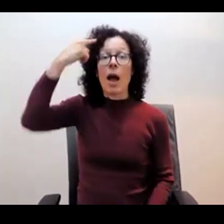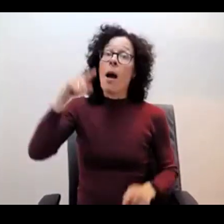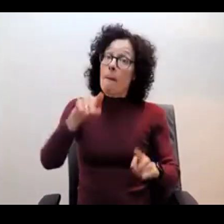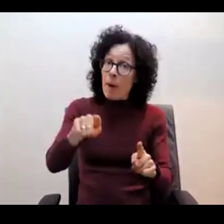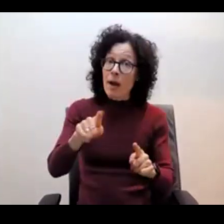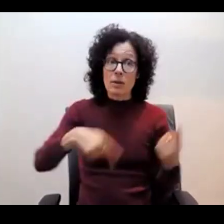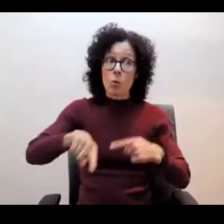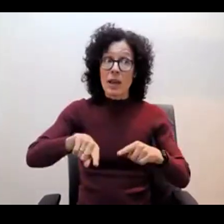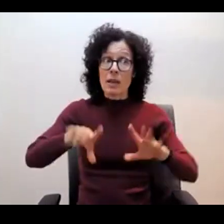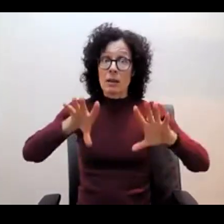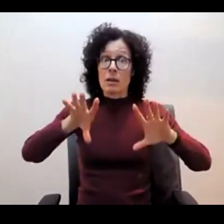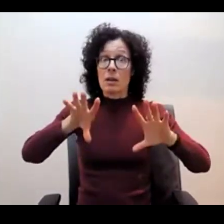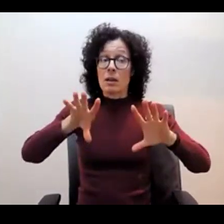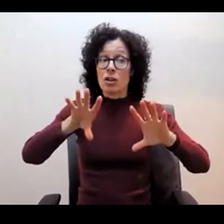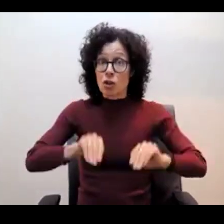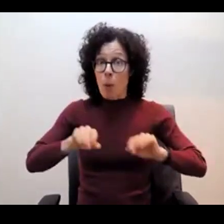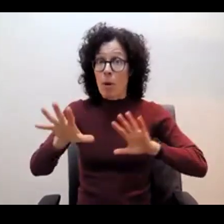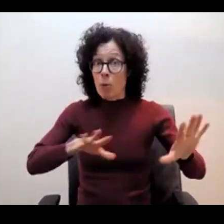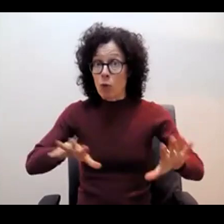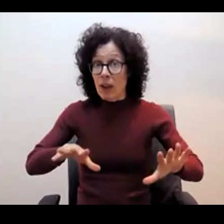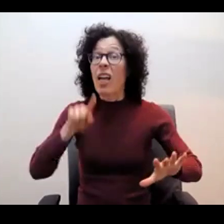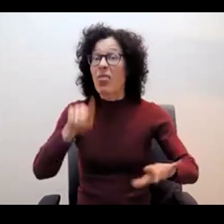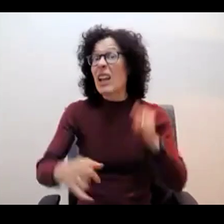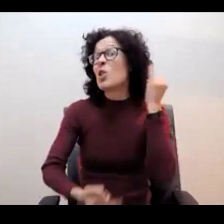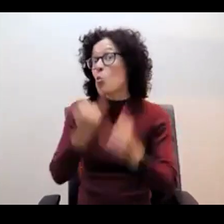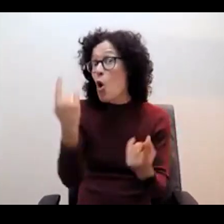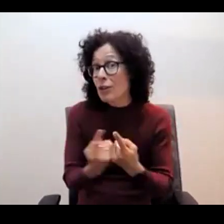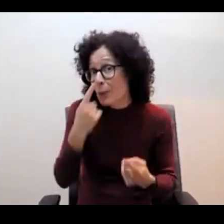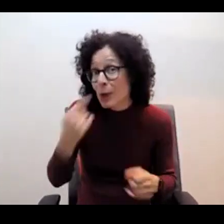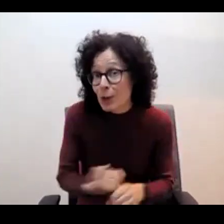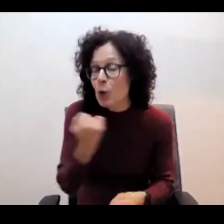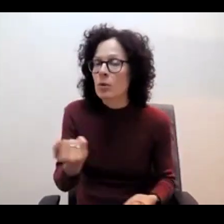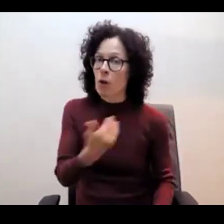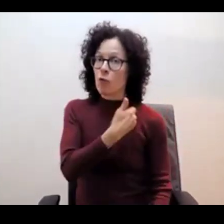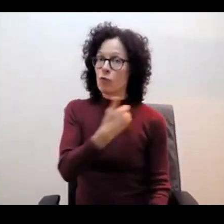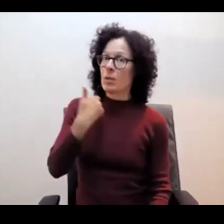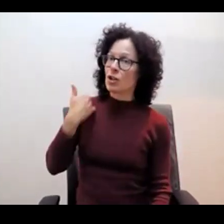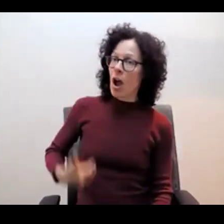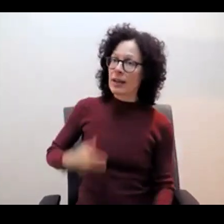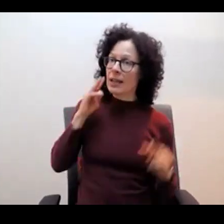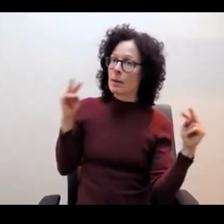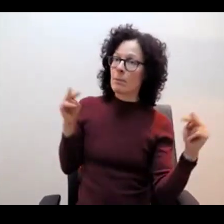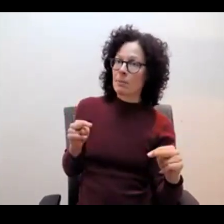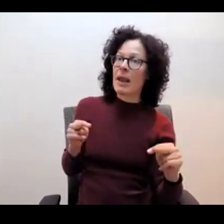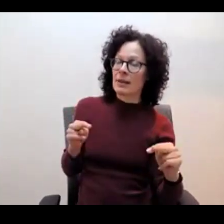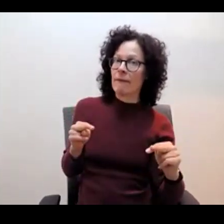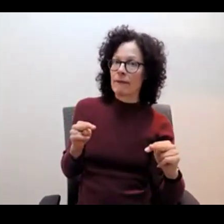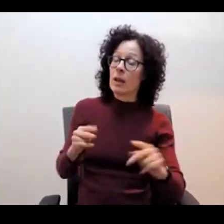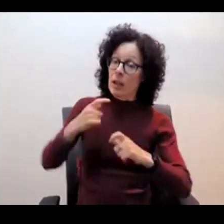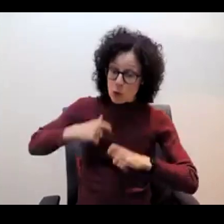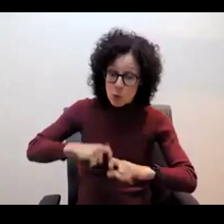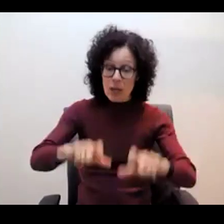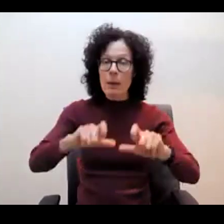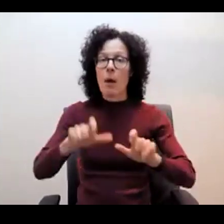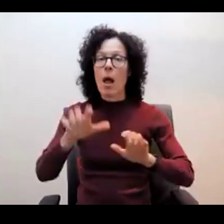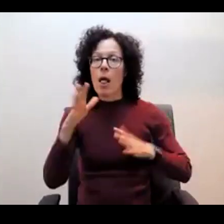do. So from the Chinese perspective, to keep the body in